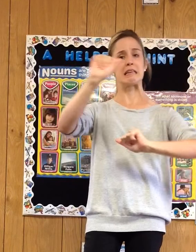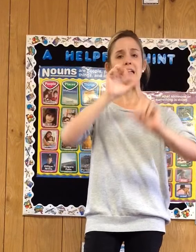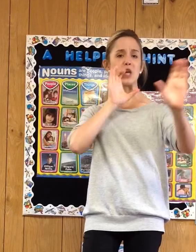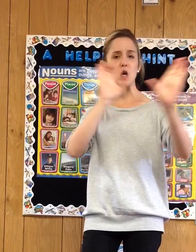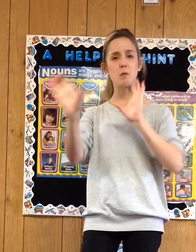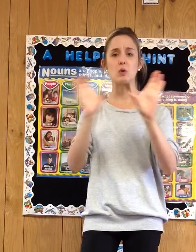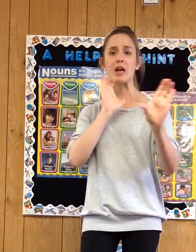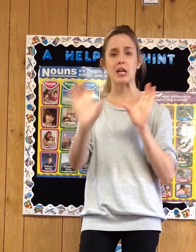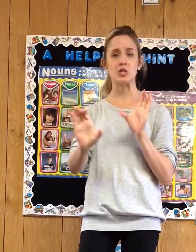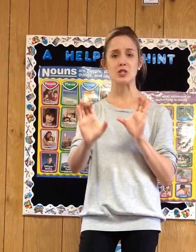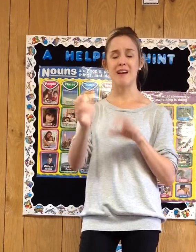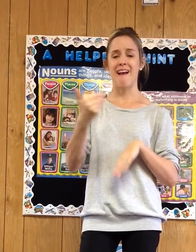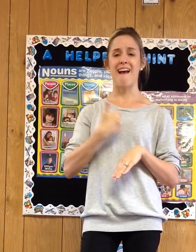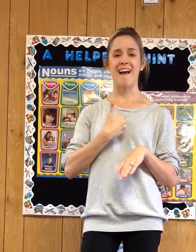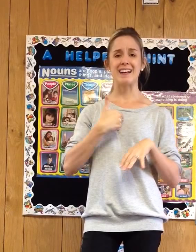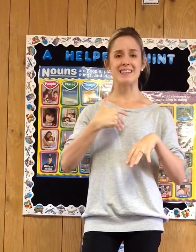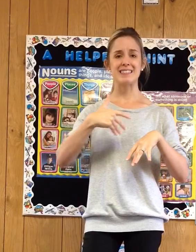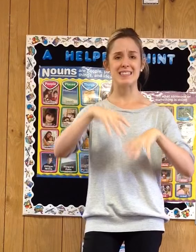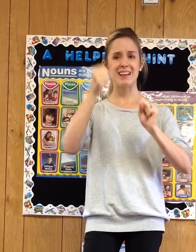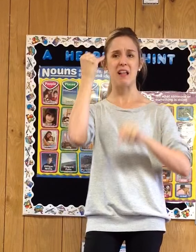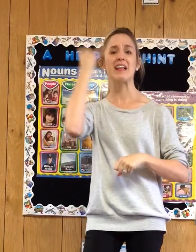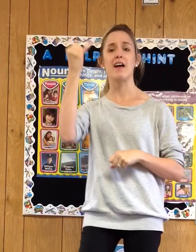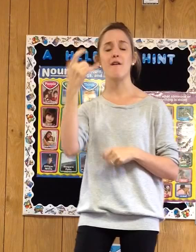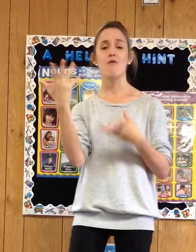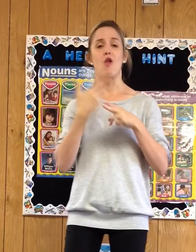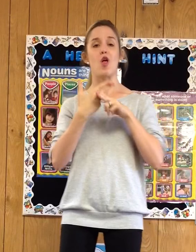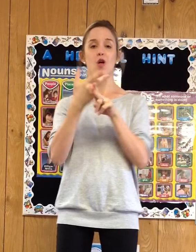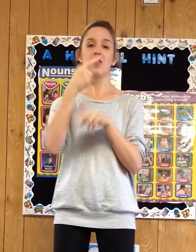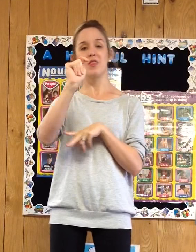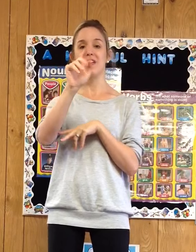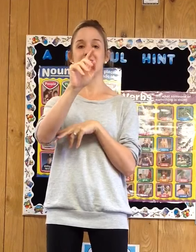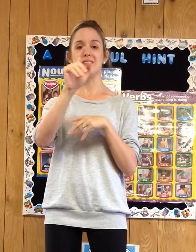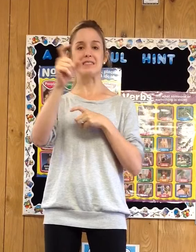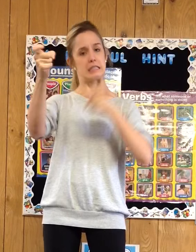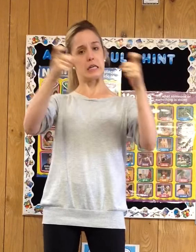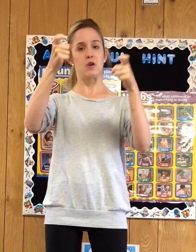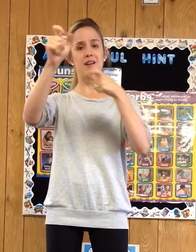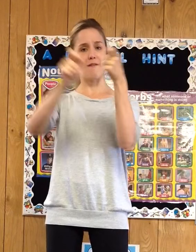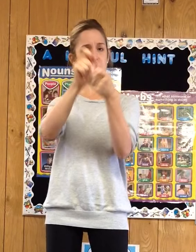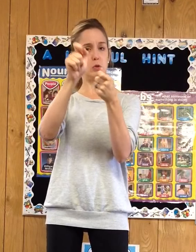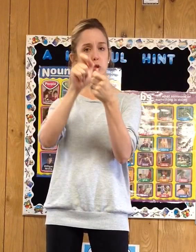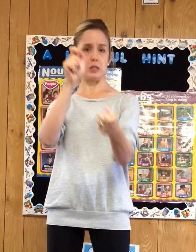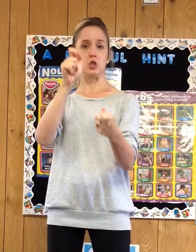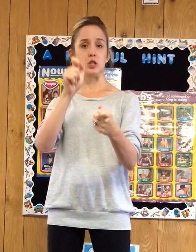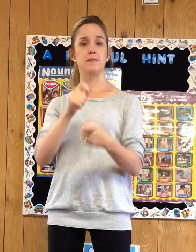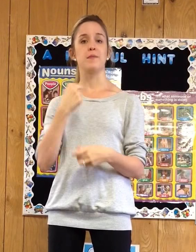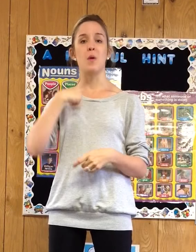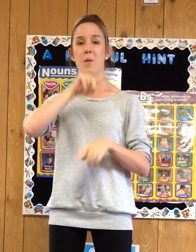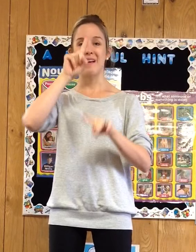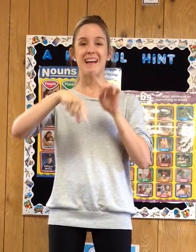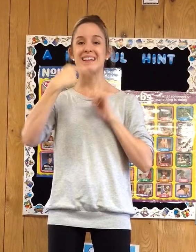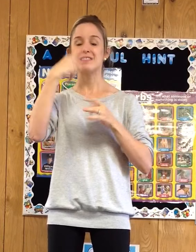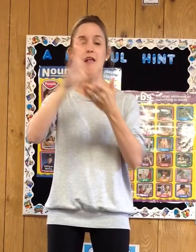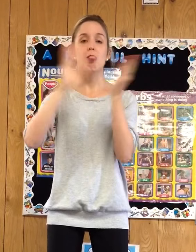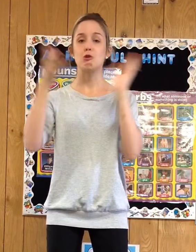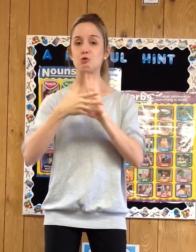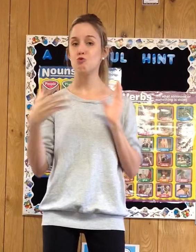communication has taken on this idea of what I call the tyranny of precision, where you can't just tell a story. It's